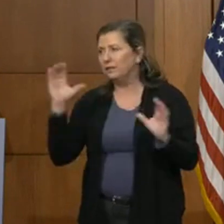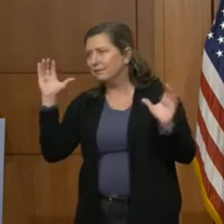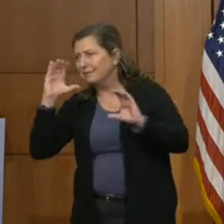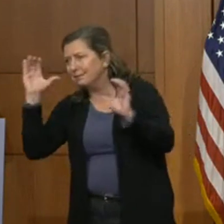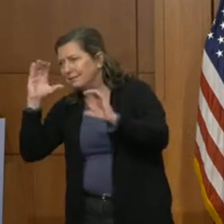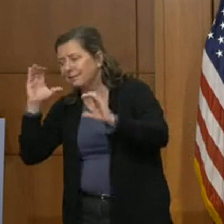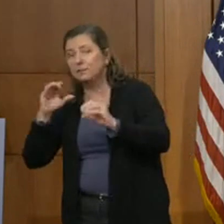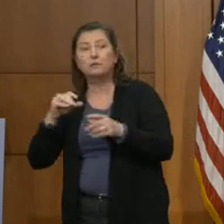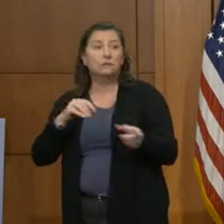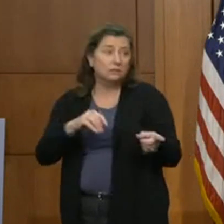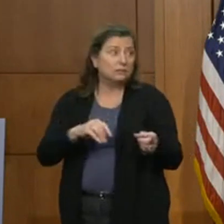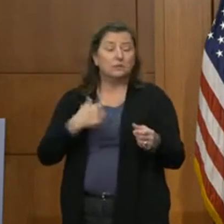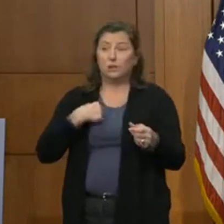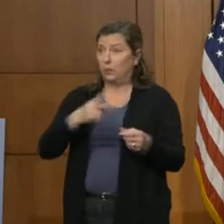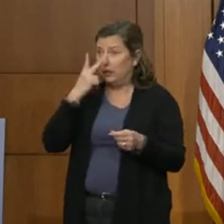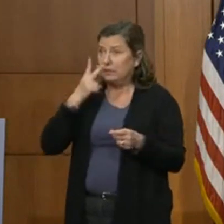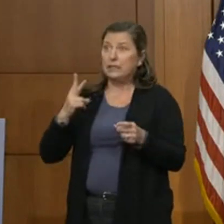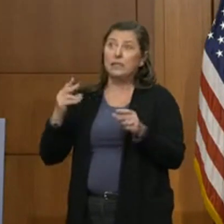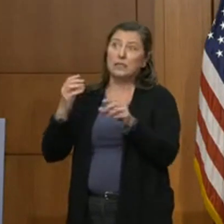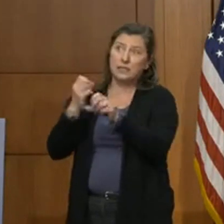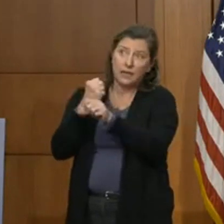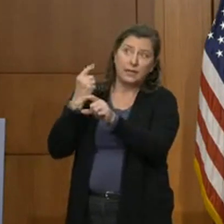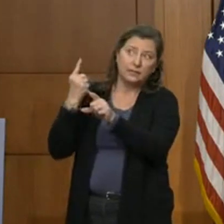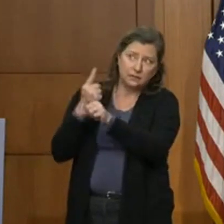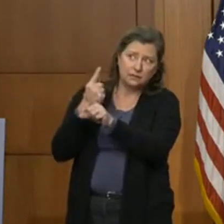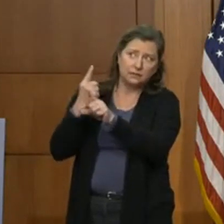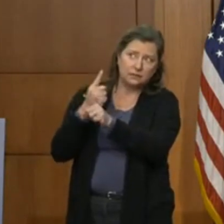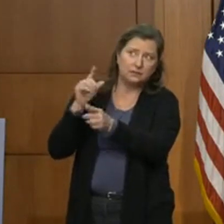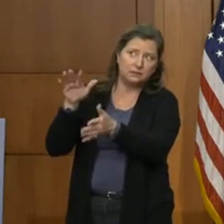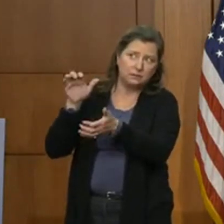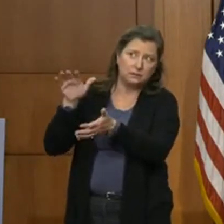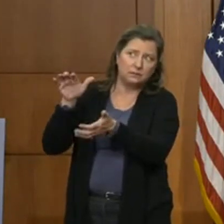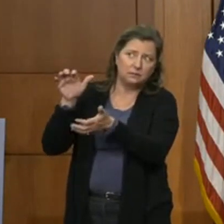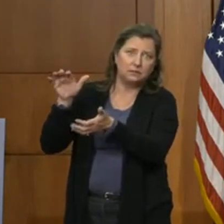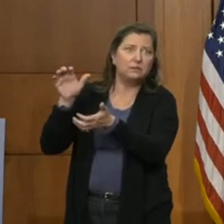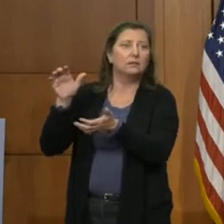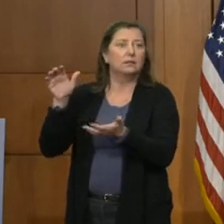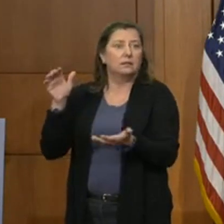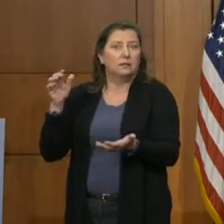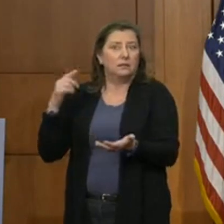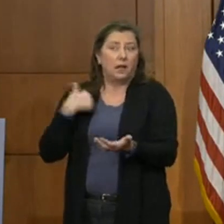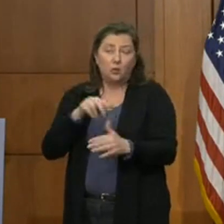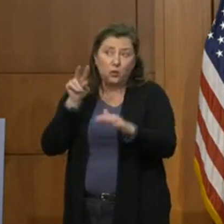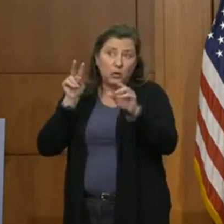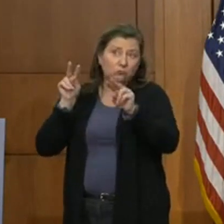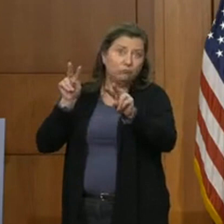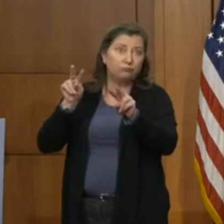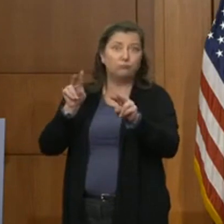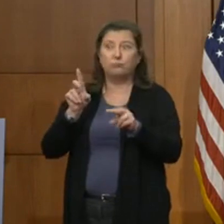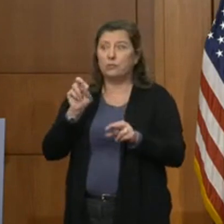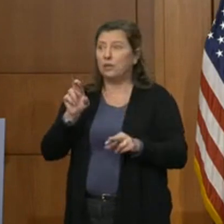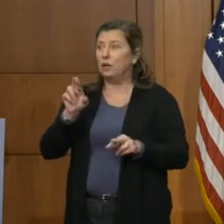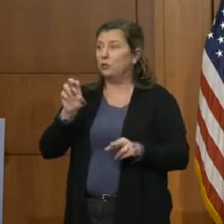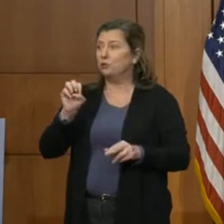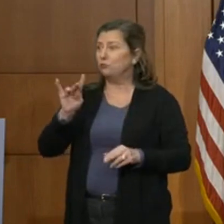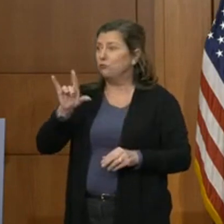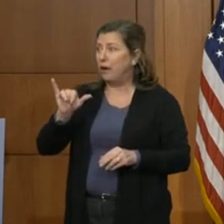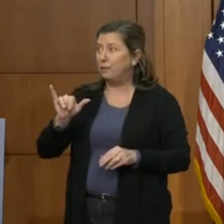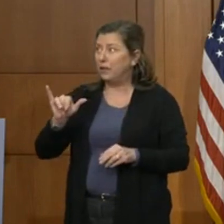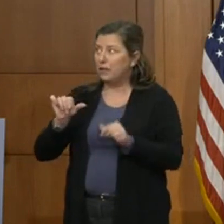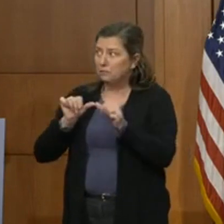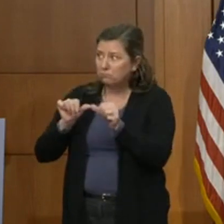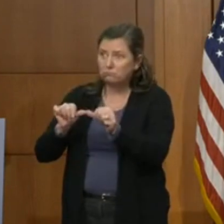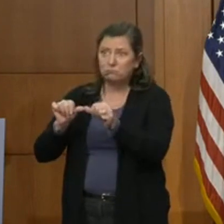you're seeing steady progress, and we look forward to Dr. Remley's continued